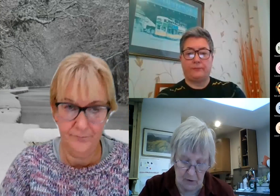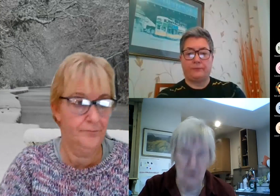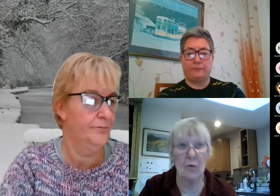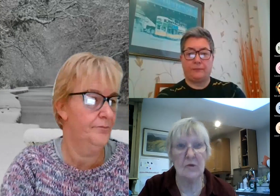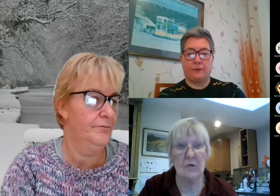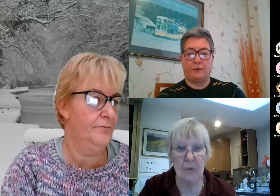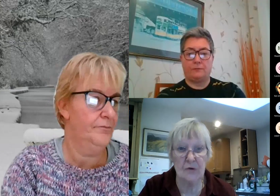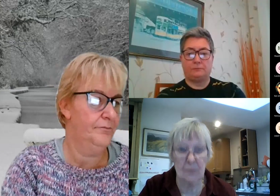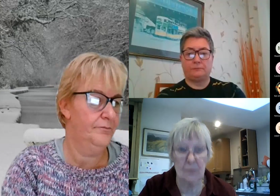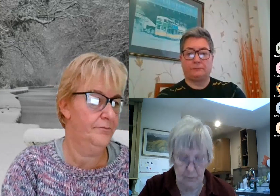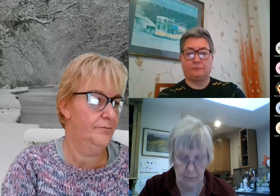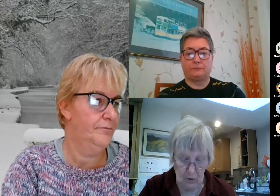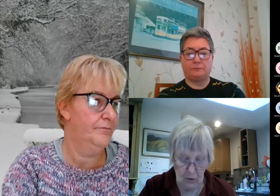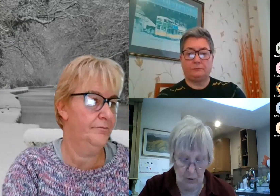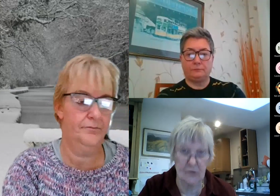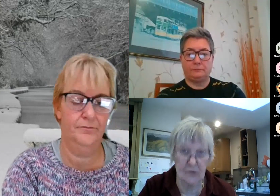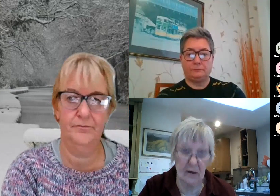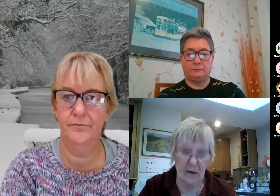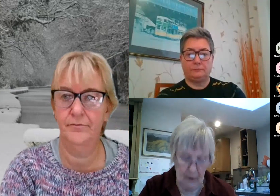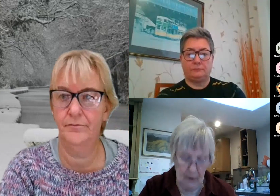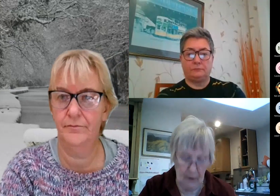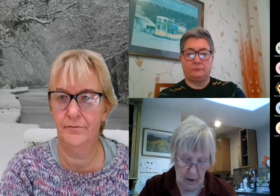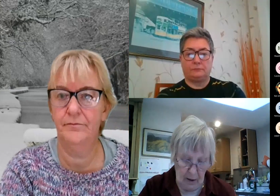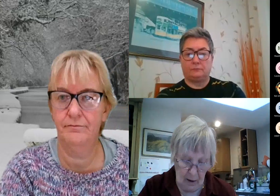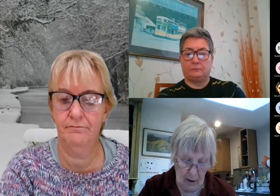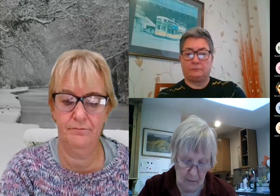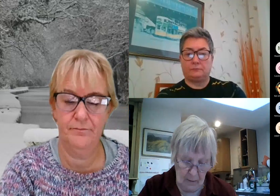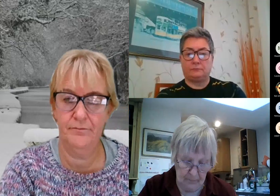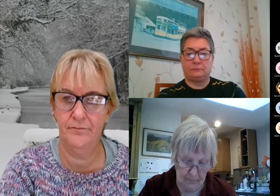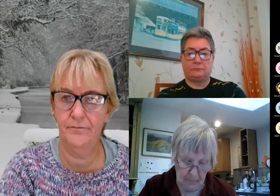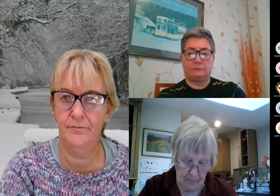about knowing what's possible yourself.